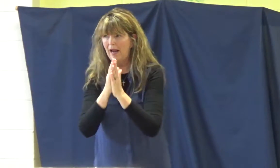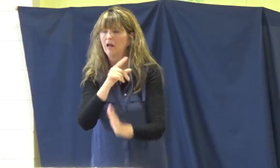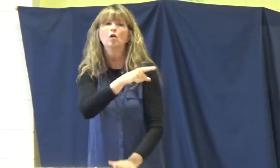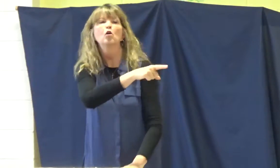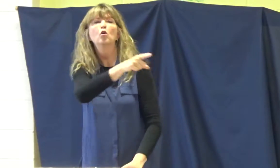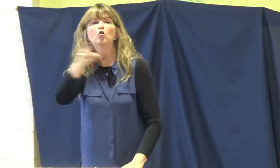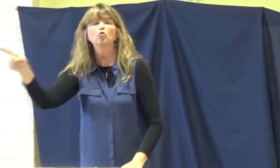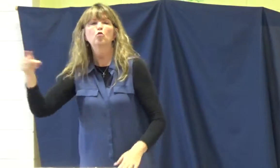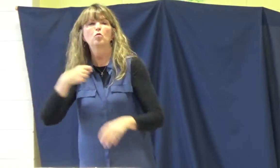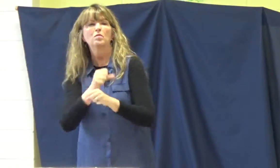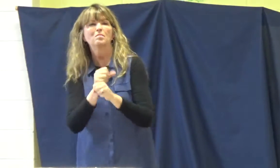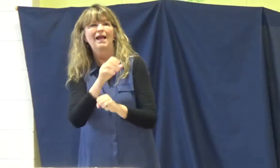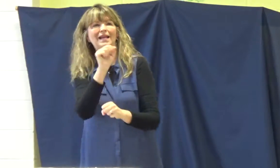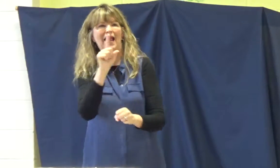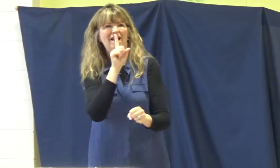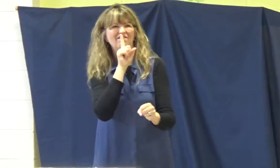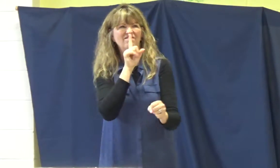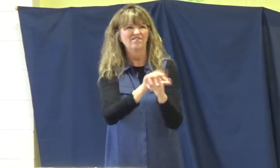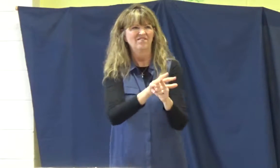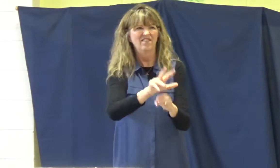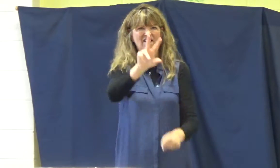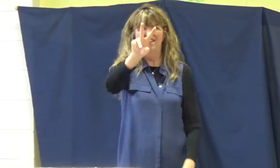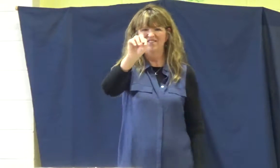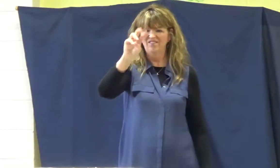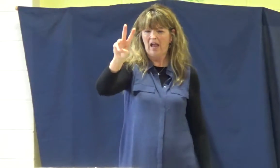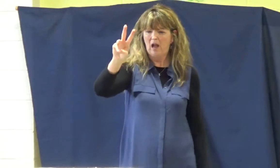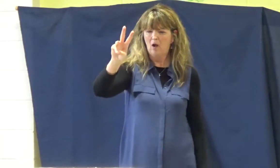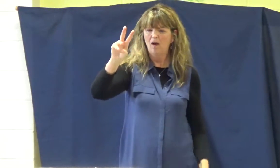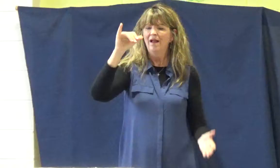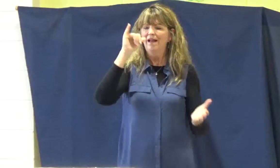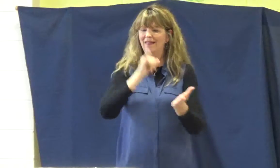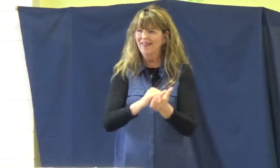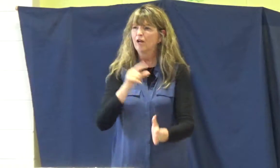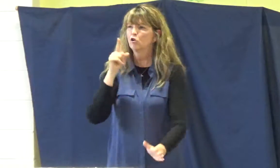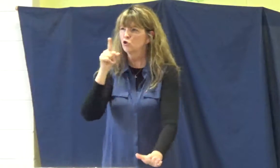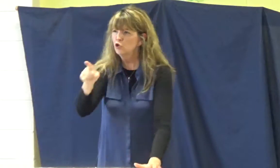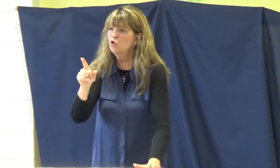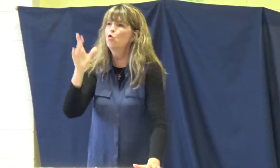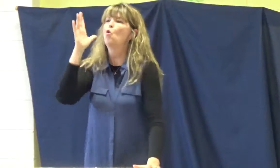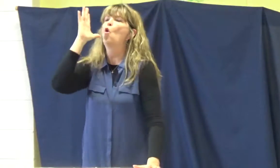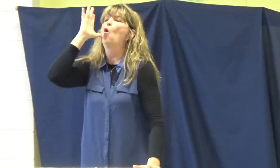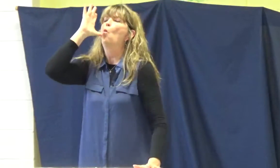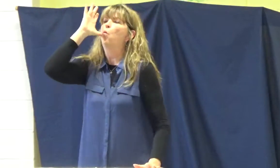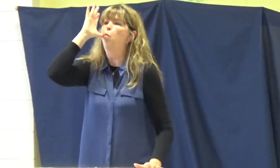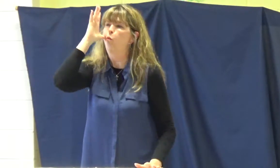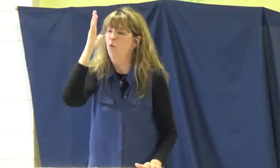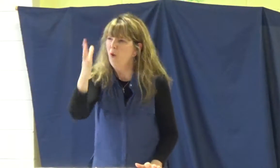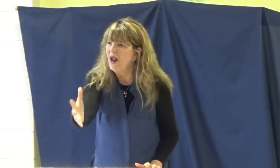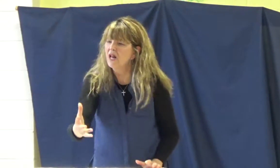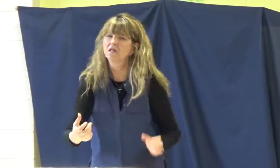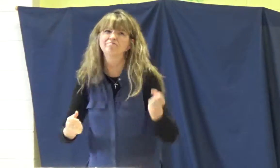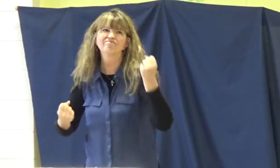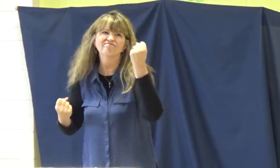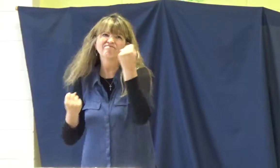And I pray that you will make a vow that you will